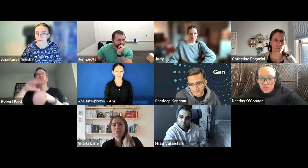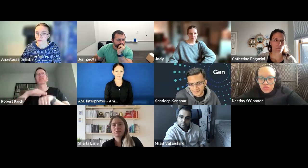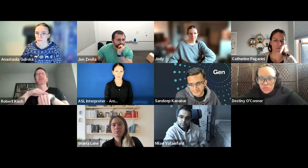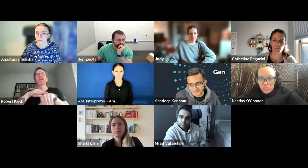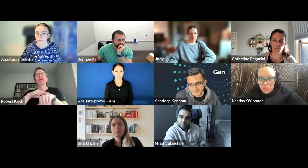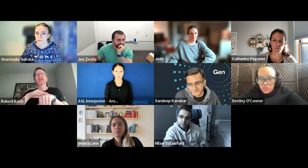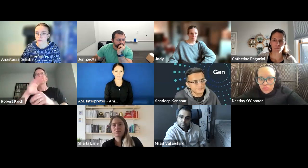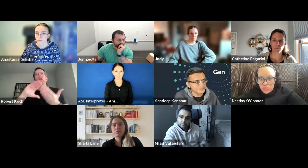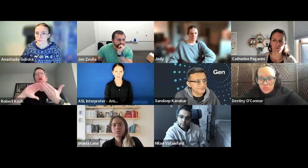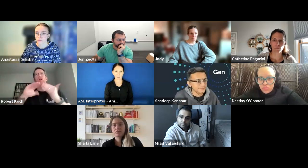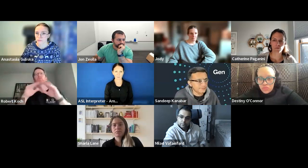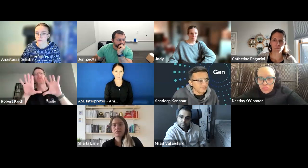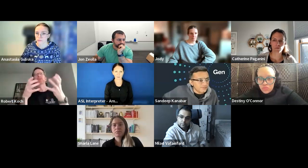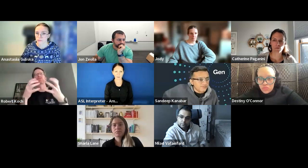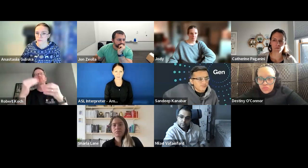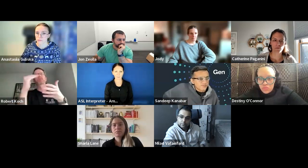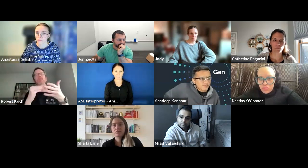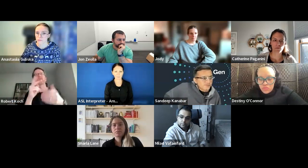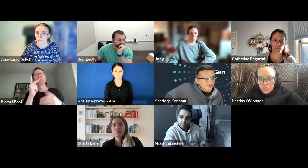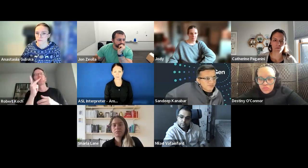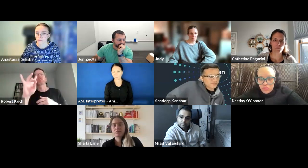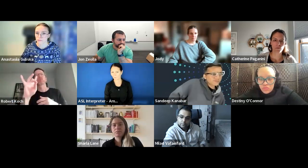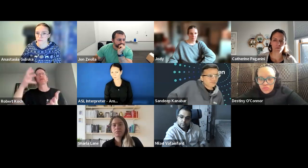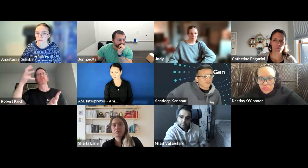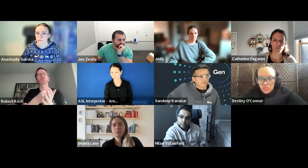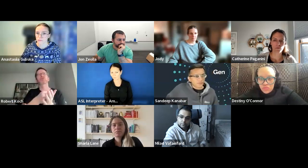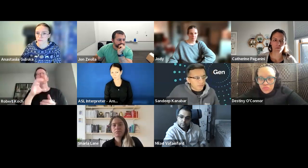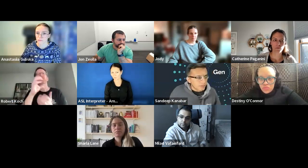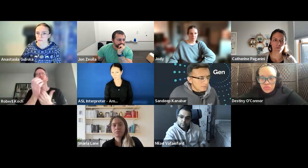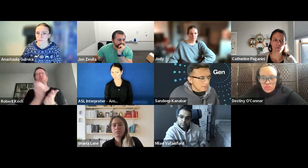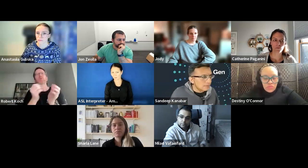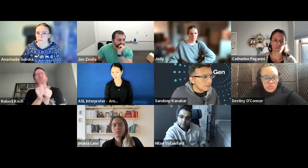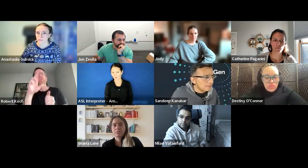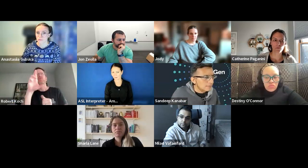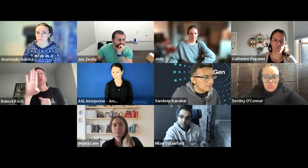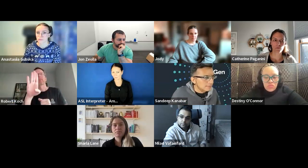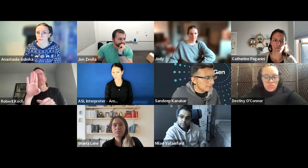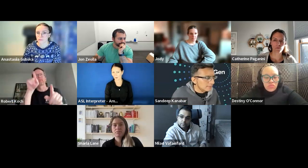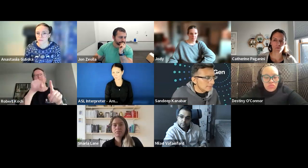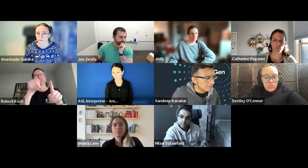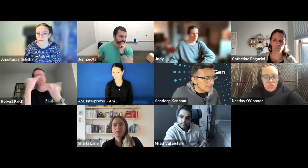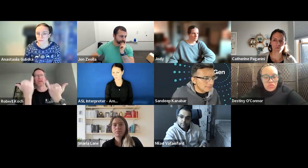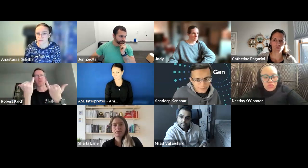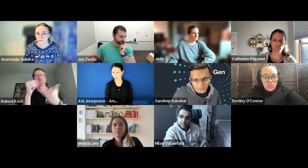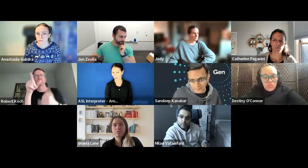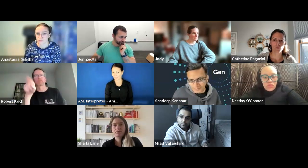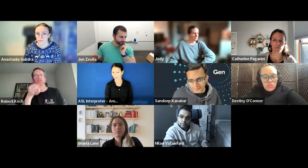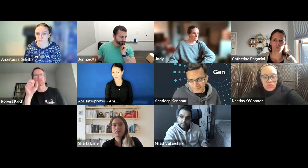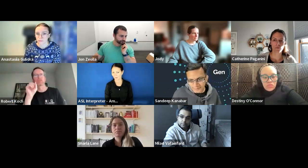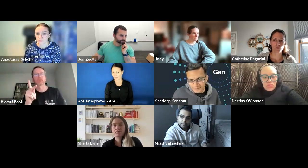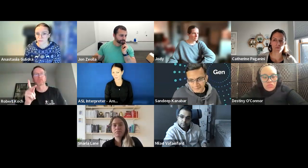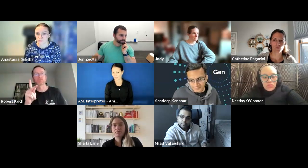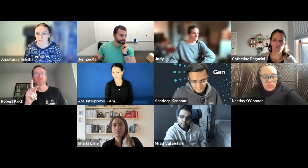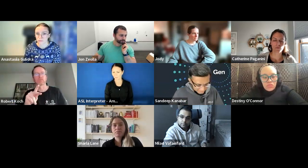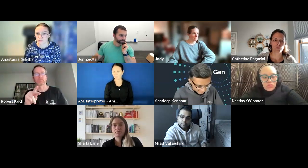and it's Deaf in Cloud, the organization for the 28, the crash course with Rob.